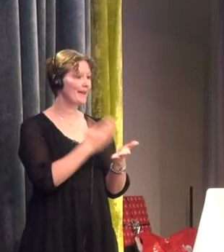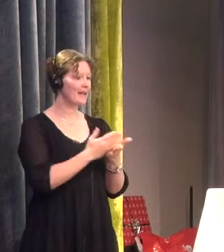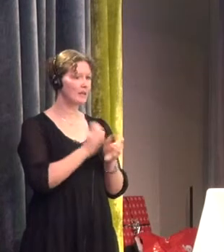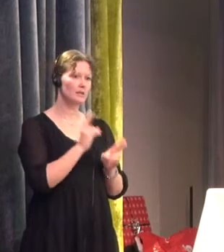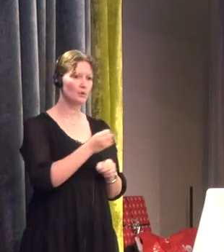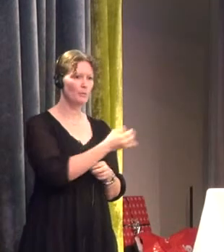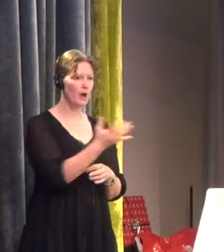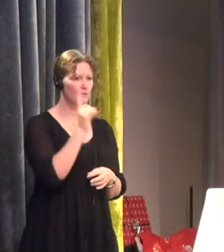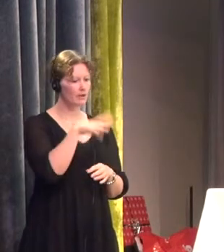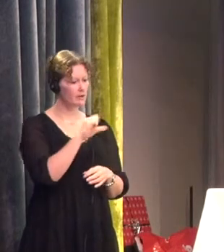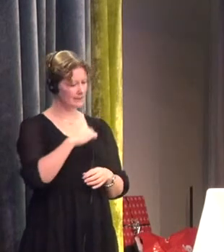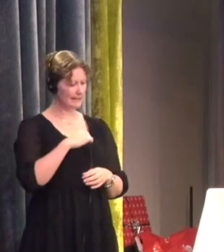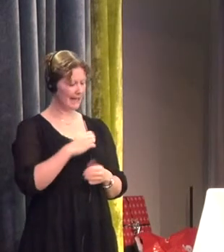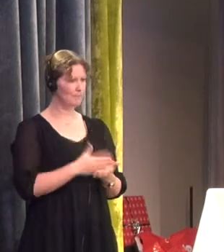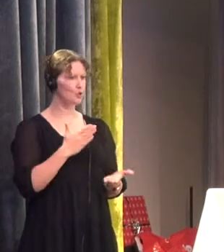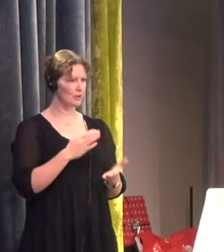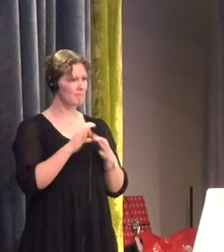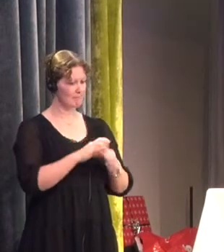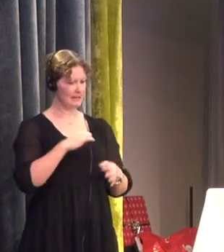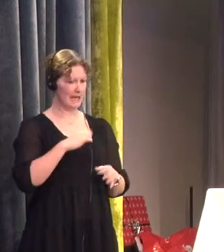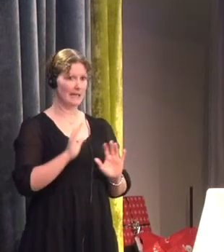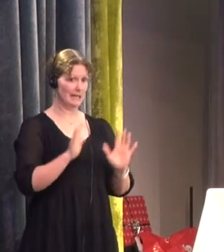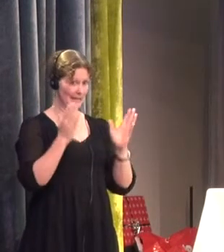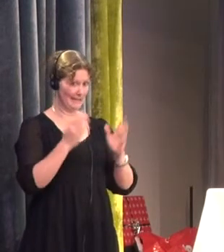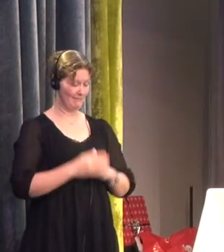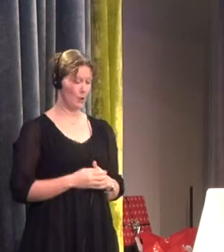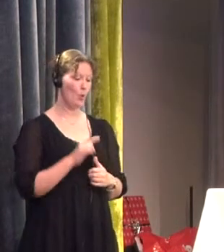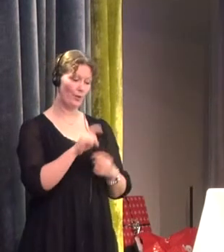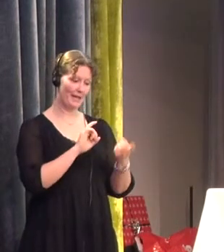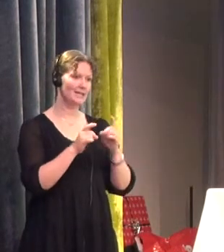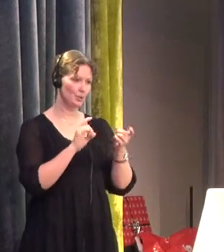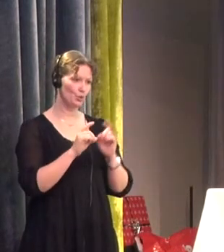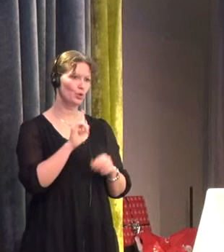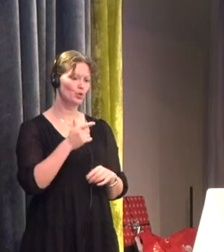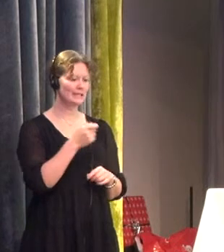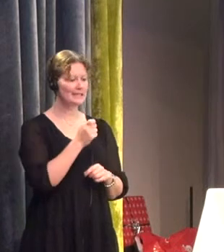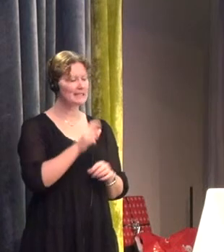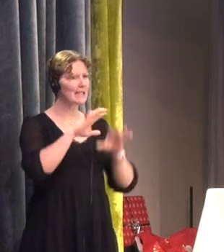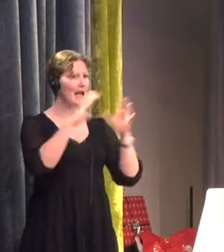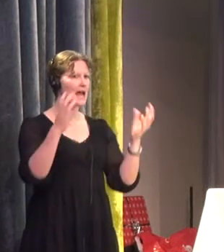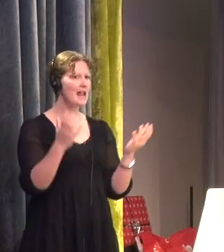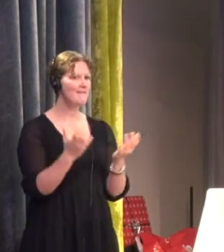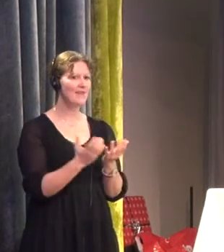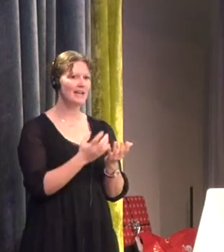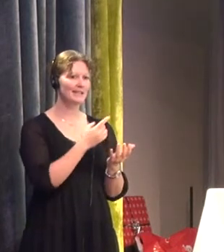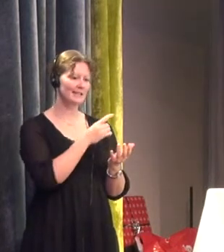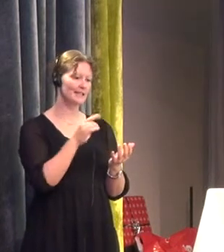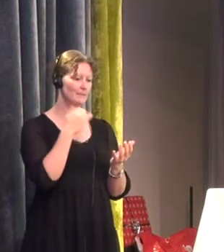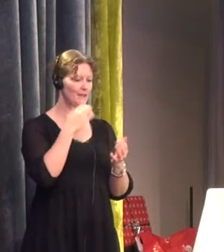Legal capacity has been an issue because in most of the world, people with disabilities are often presumed incapable of various